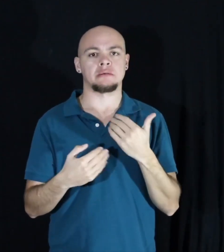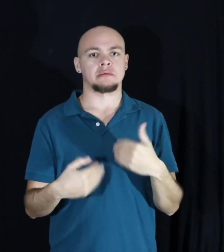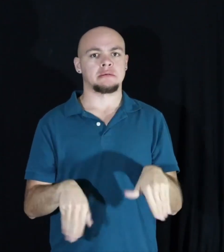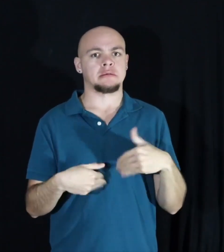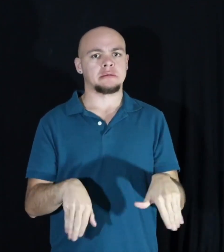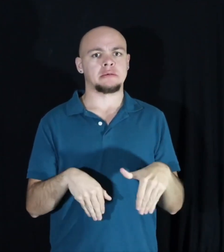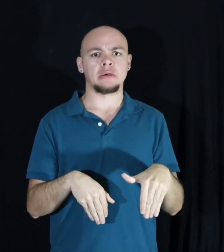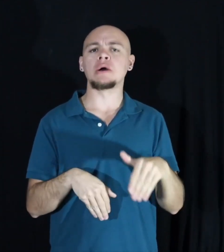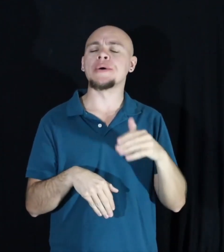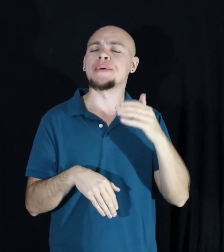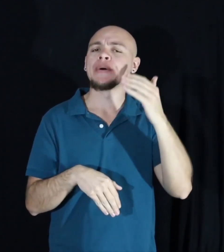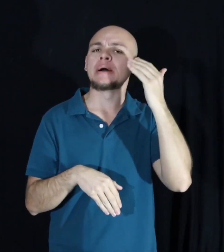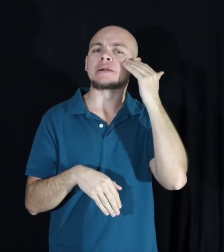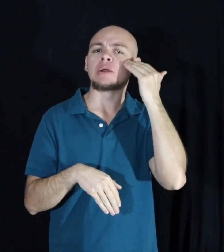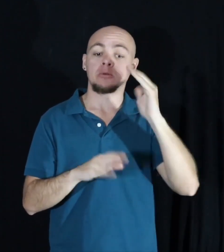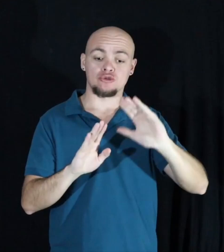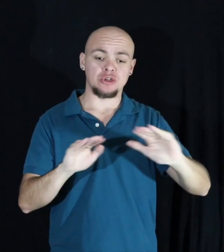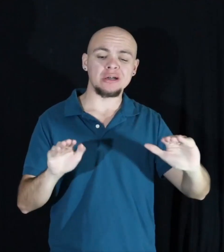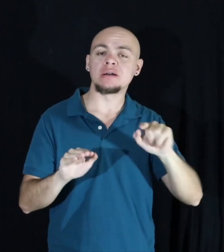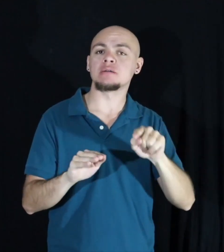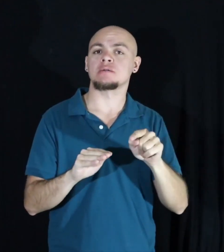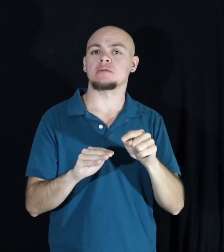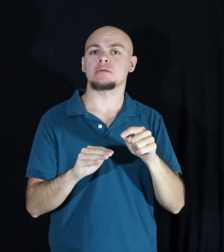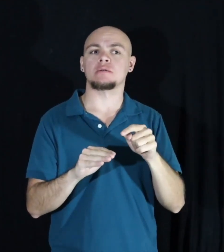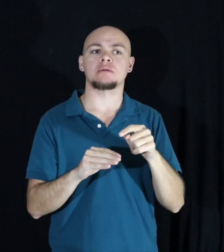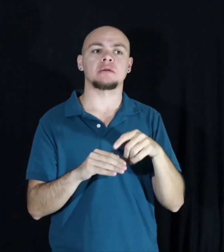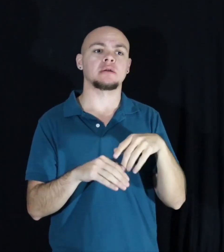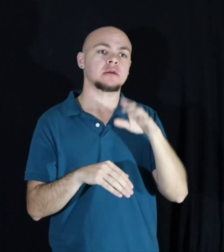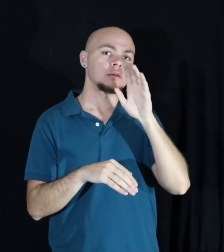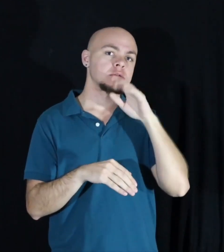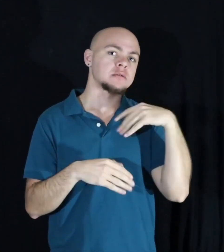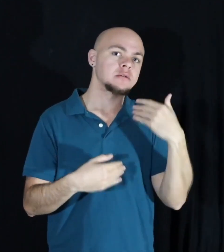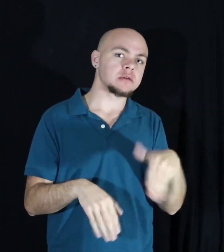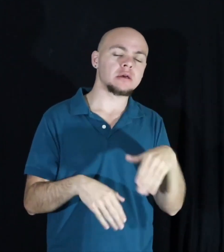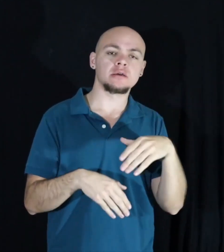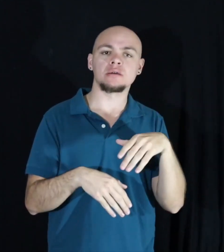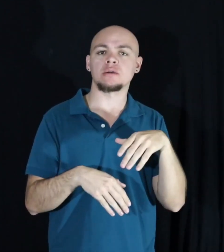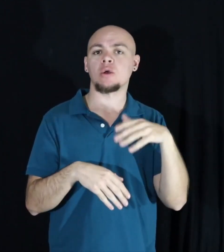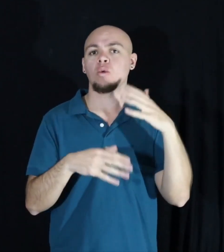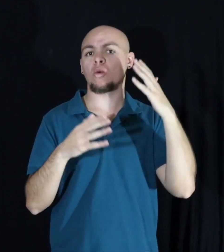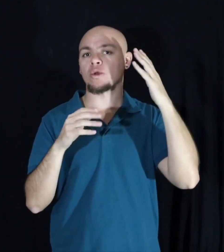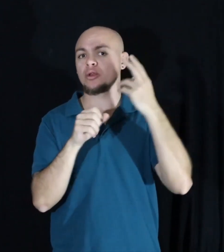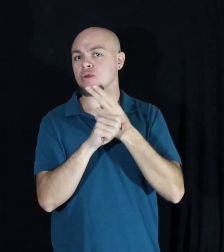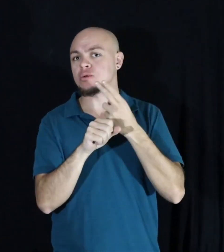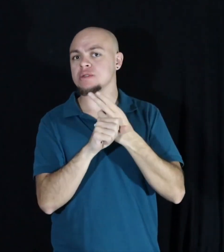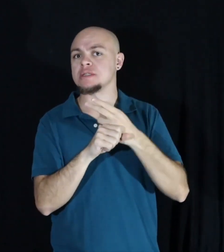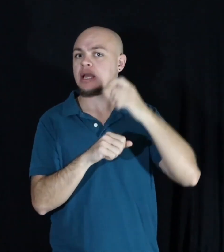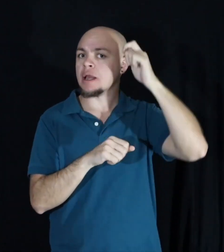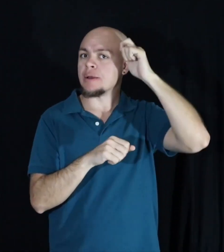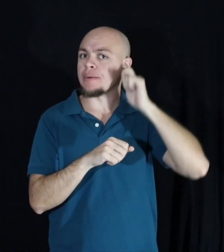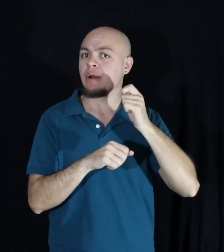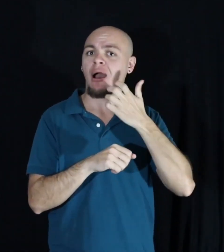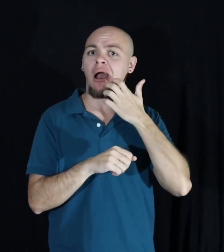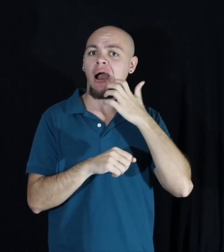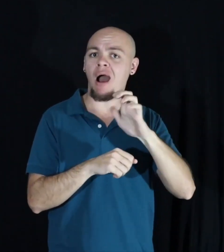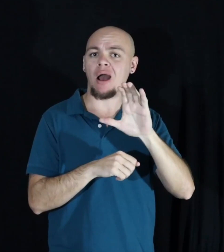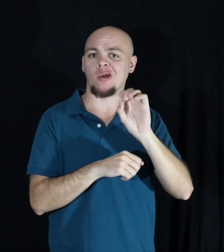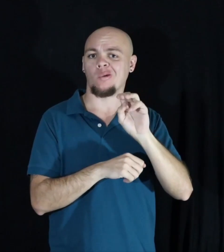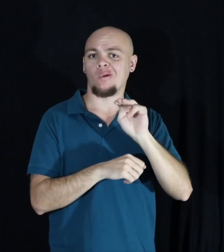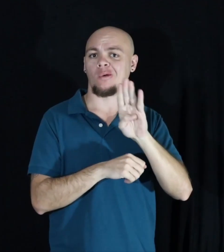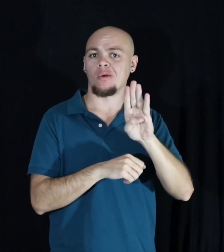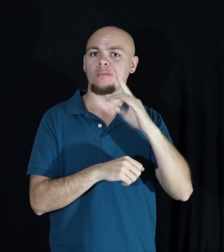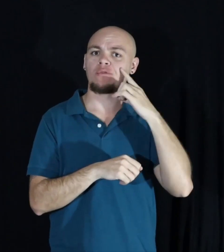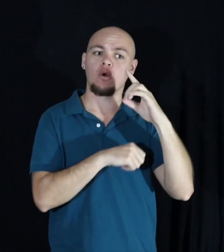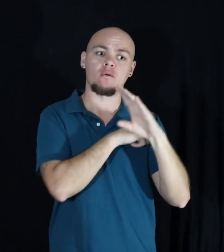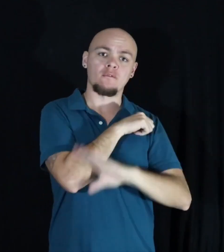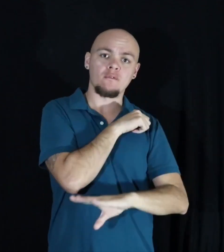all recall childhood memories of battling straighteners, relaxers, and the detested hot comb when getting ready for formal events